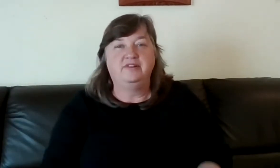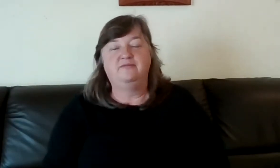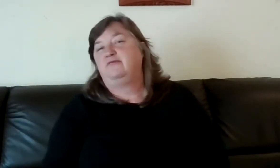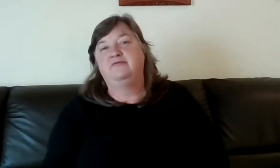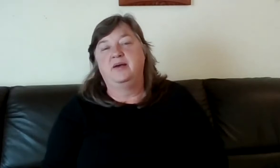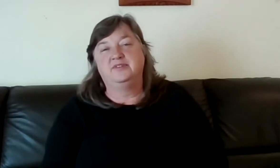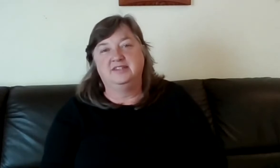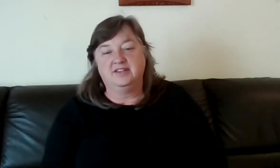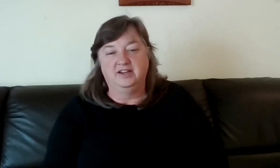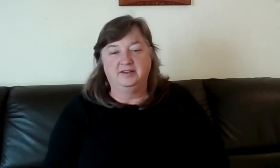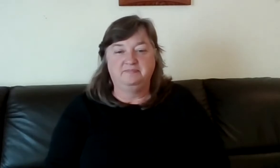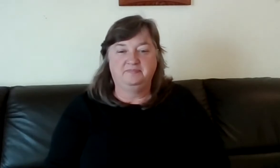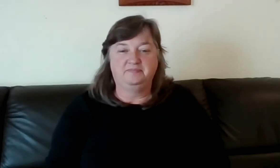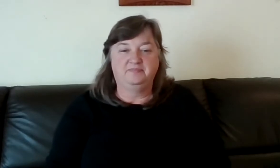an emphasis on it.